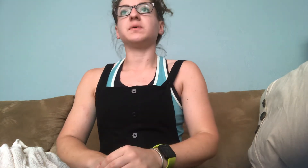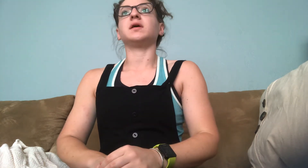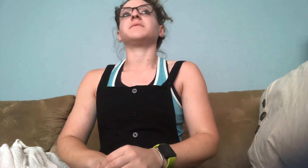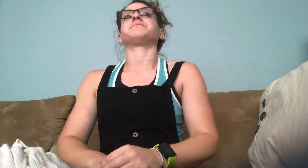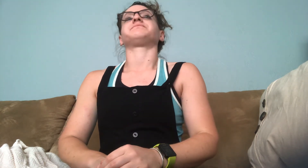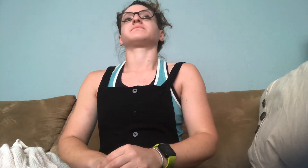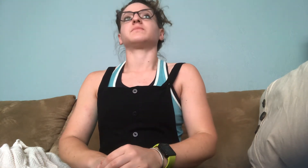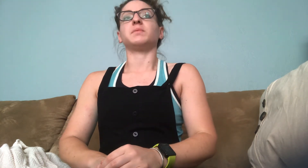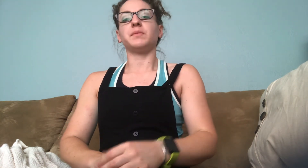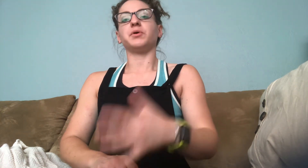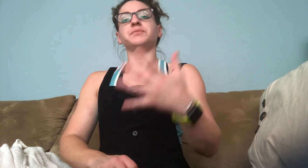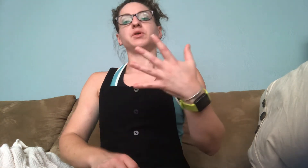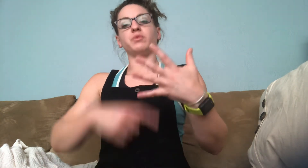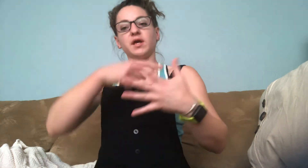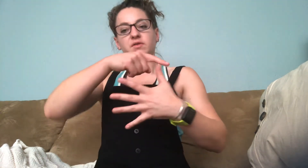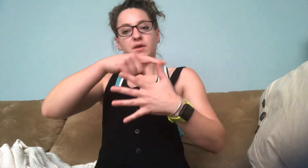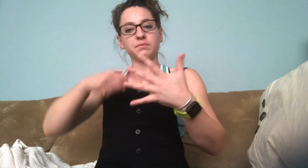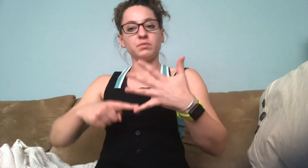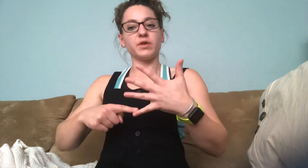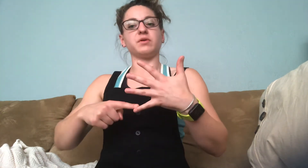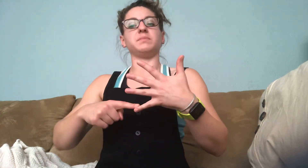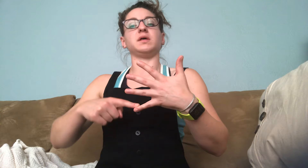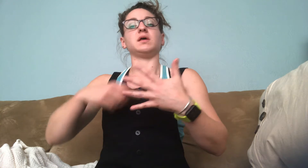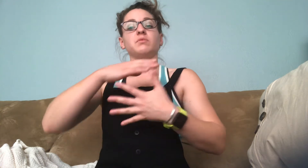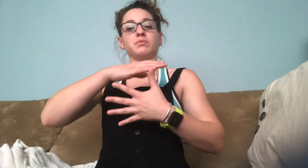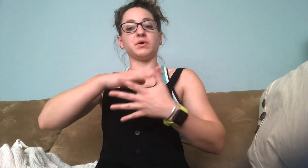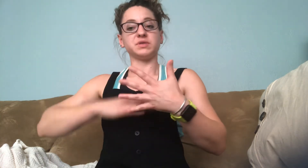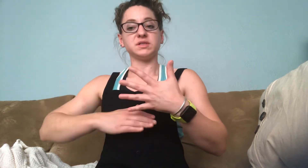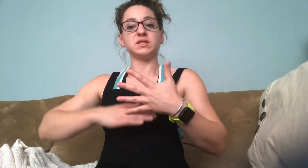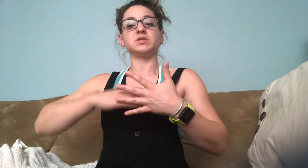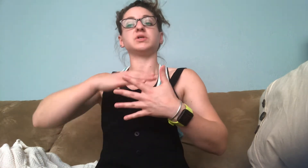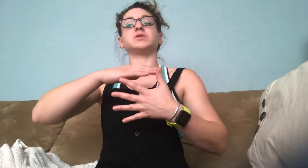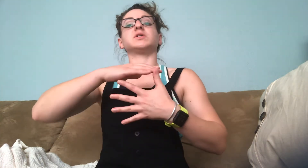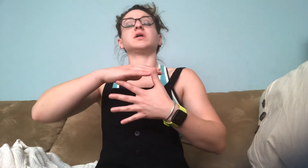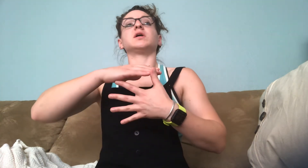that to somebody. Remember, you rank them, whether it be brothers and sisters,